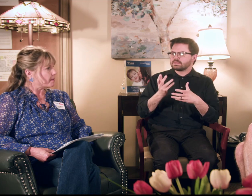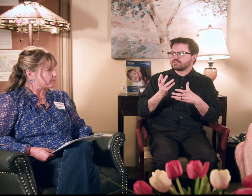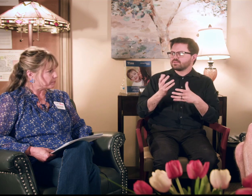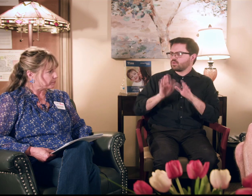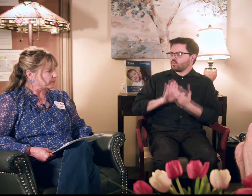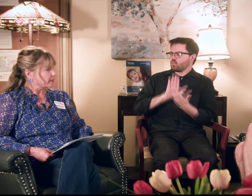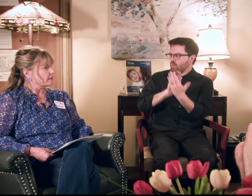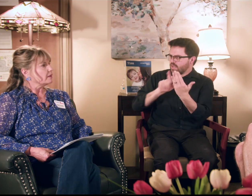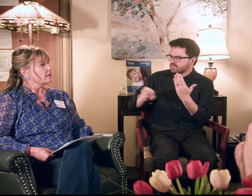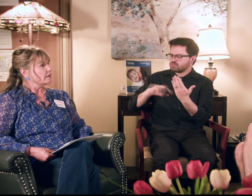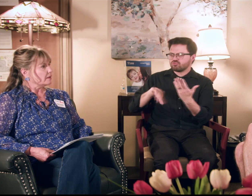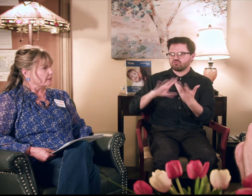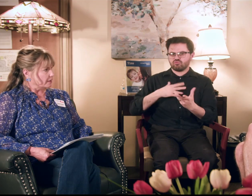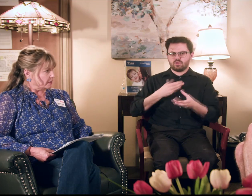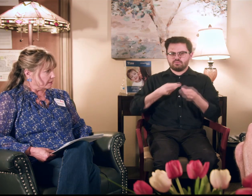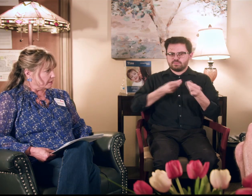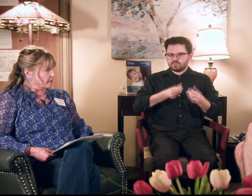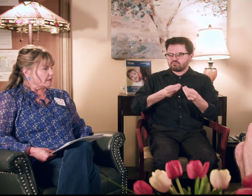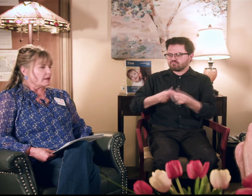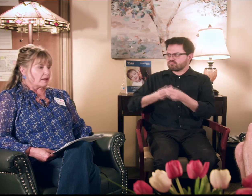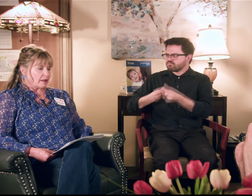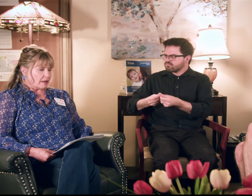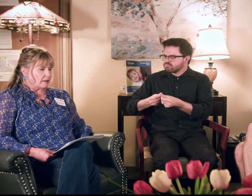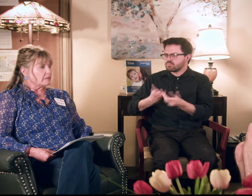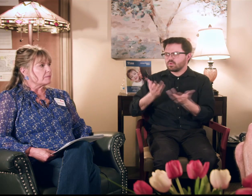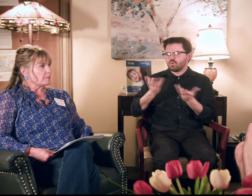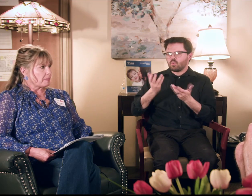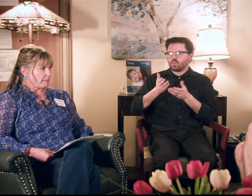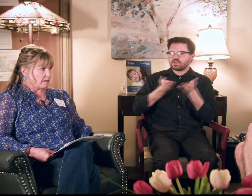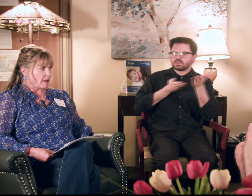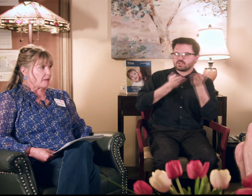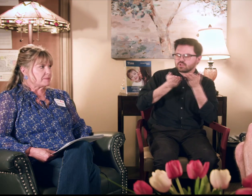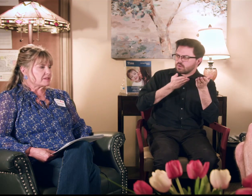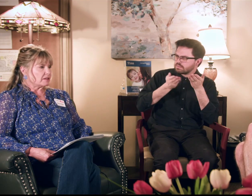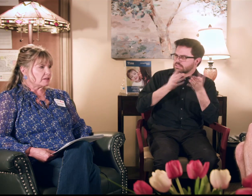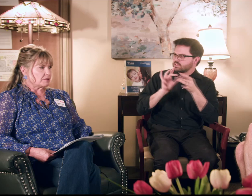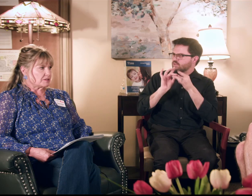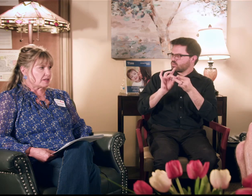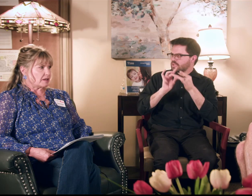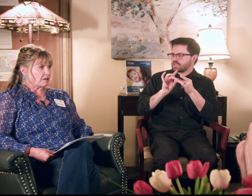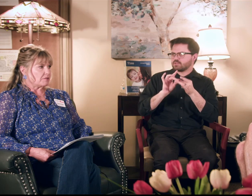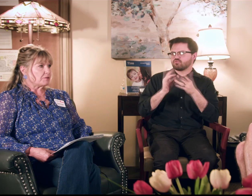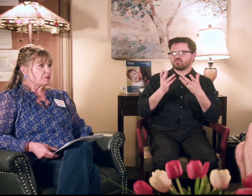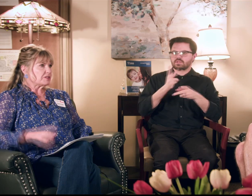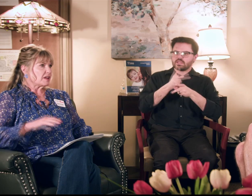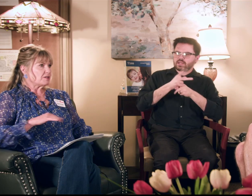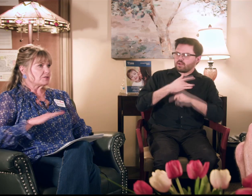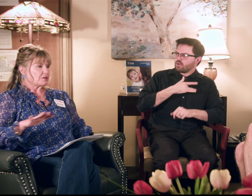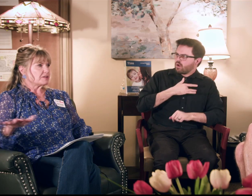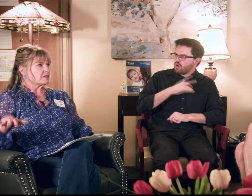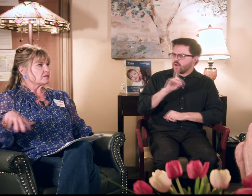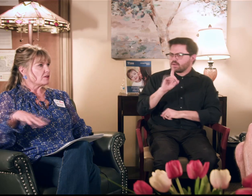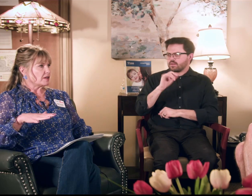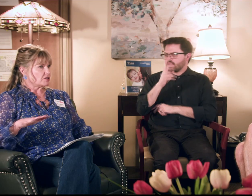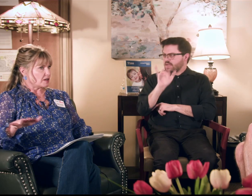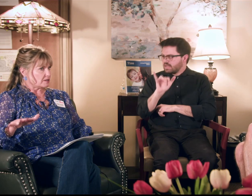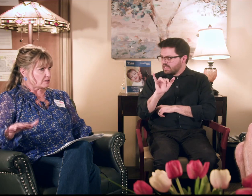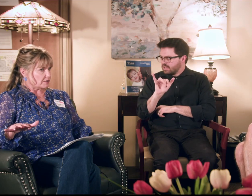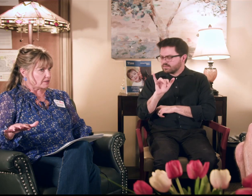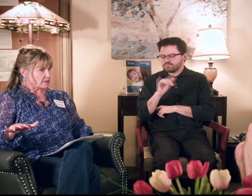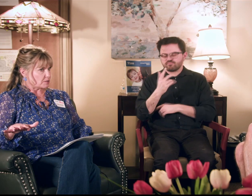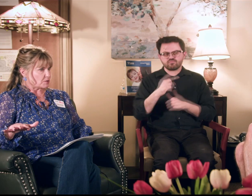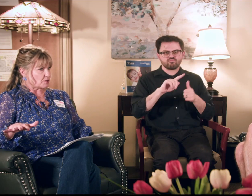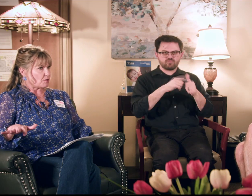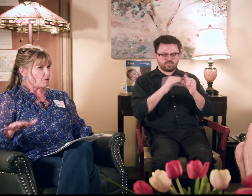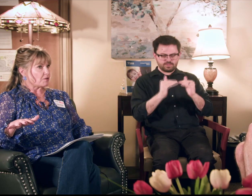services that you bring with the caring heart and the dignity? What are a few of those maybe? First layer services are